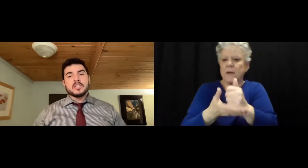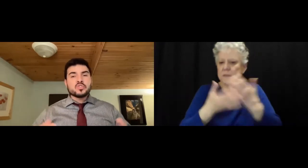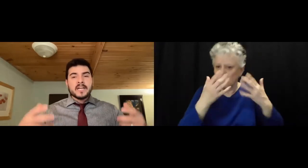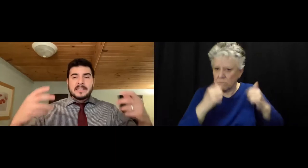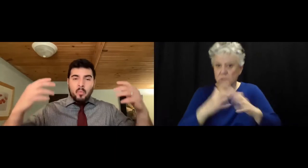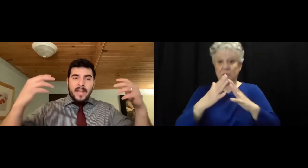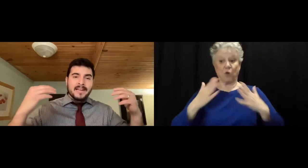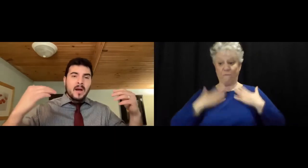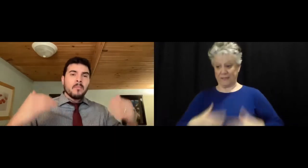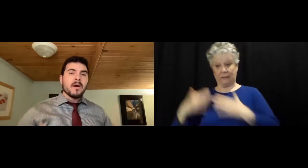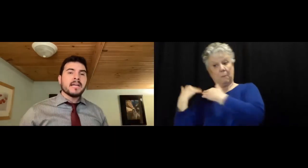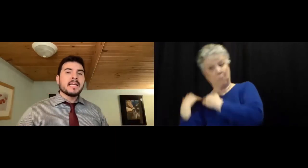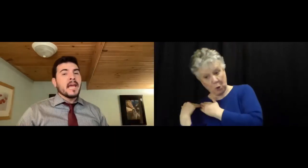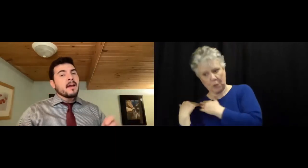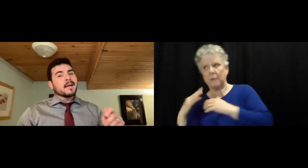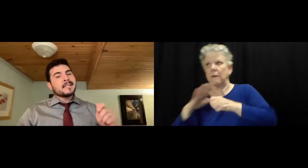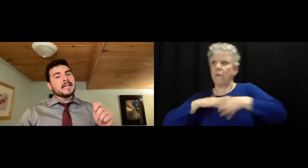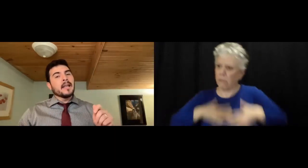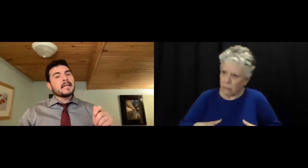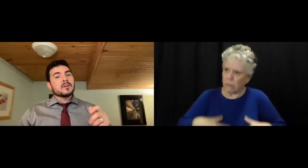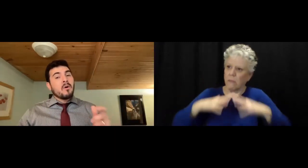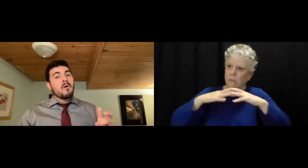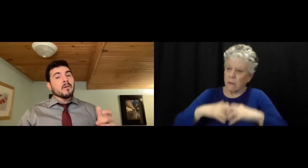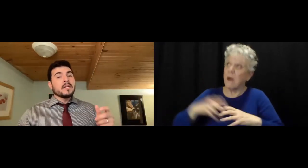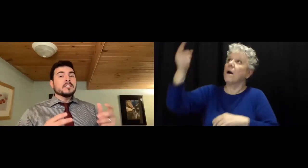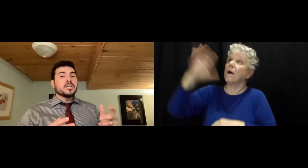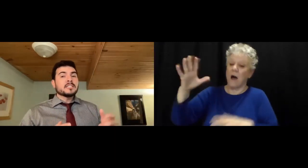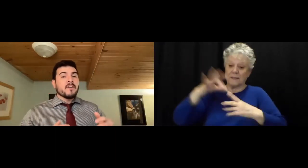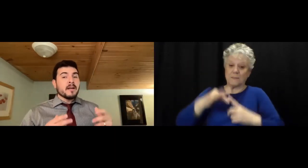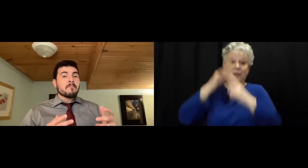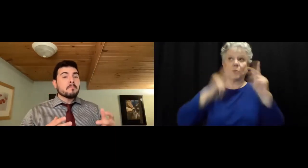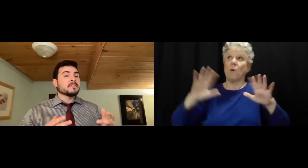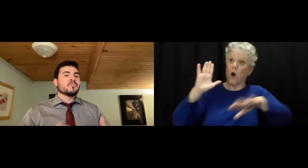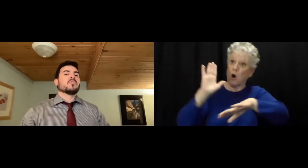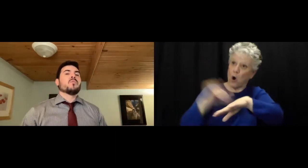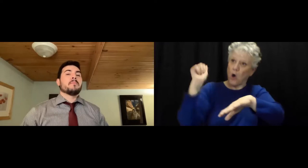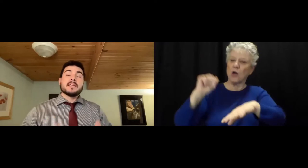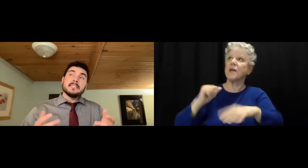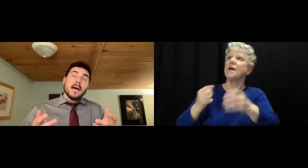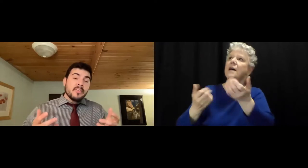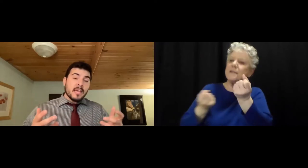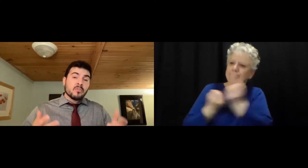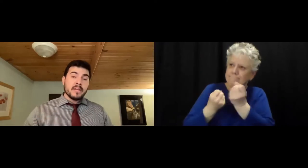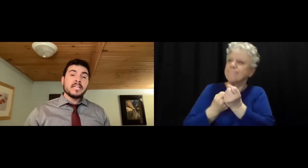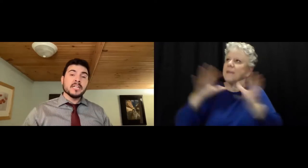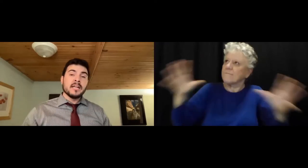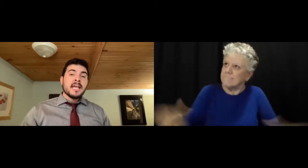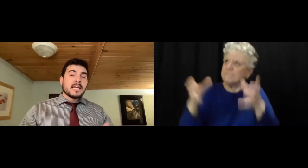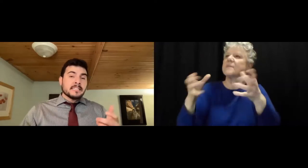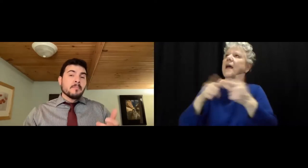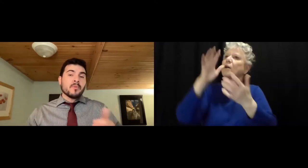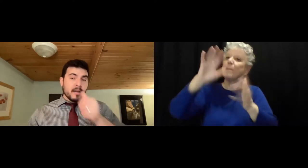burdened, distressed, and weighed down by decay, God's elect are called, justified, and purposed for glory, because nothing in